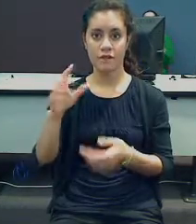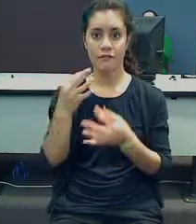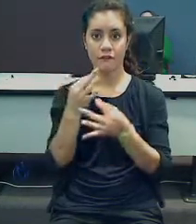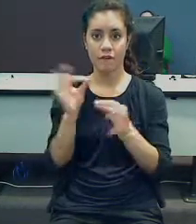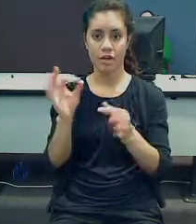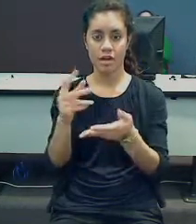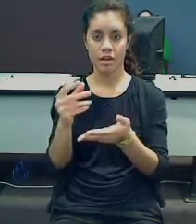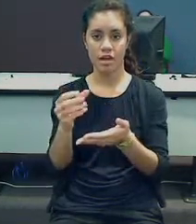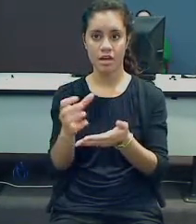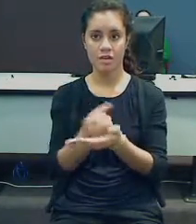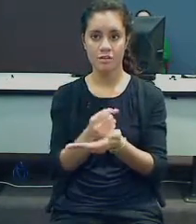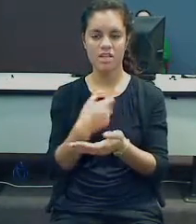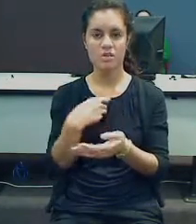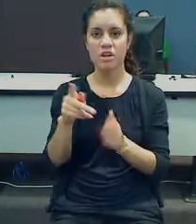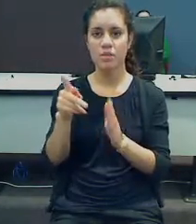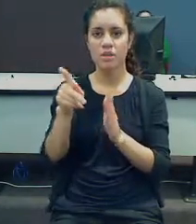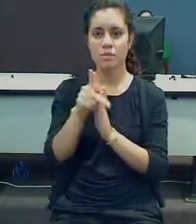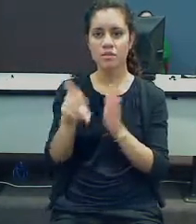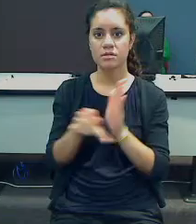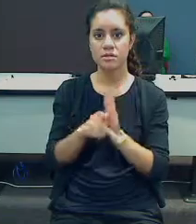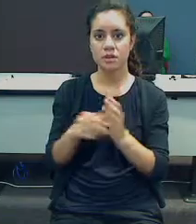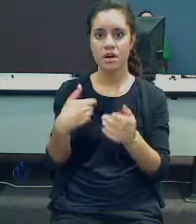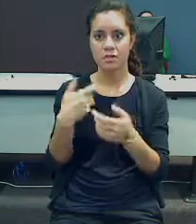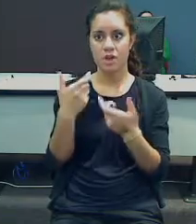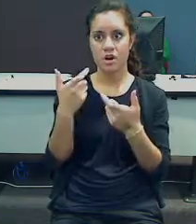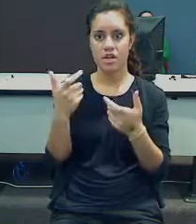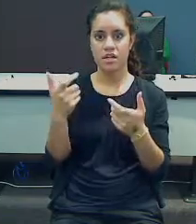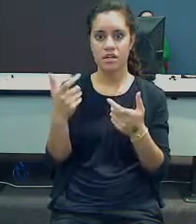our entire government and system.